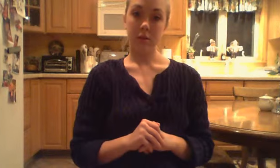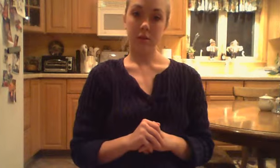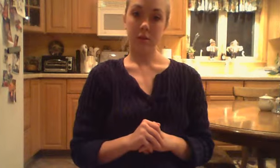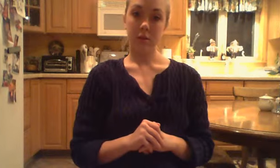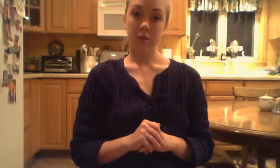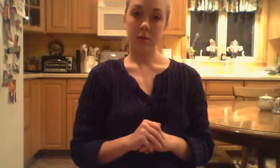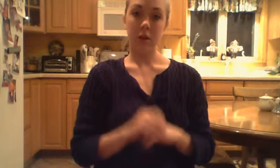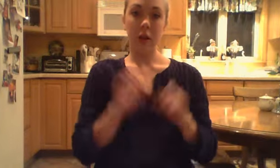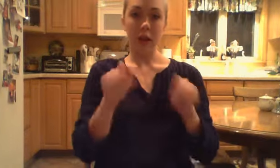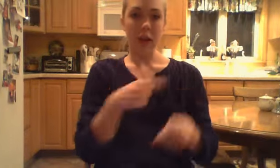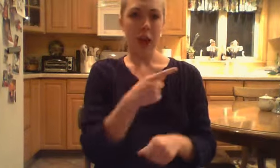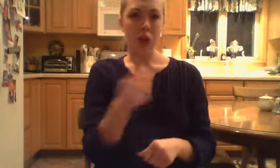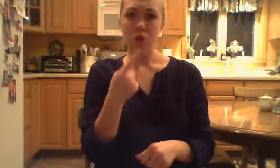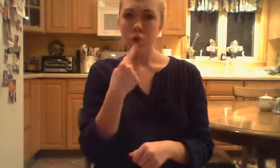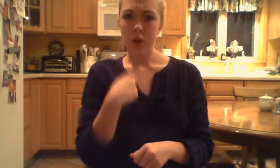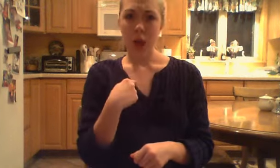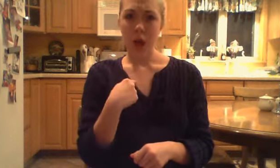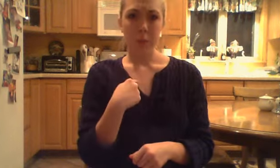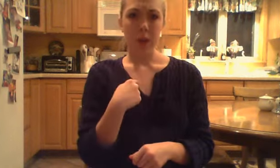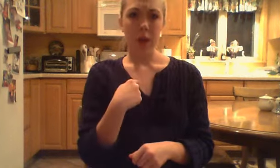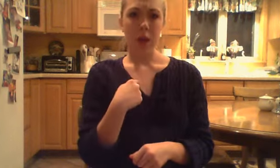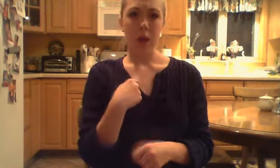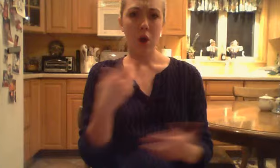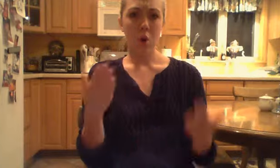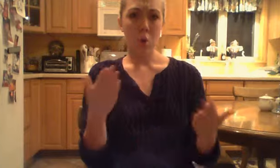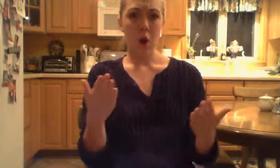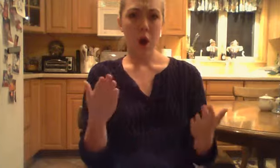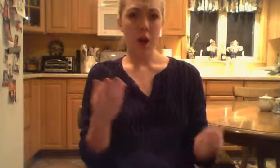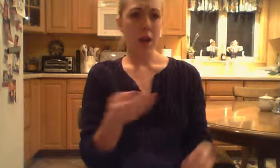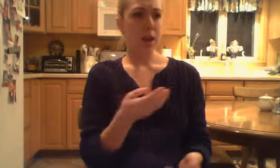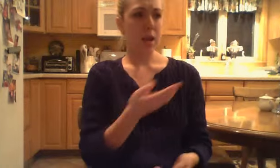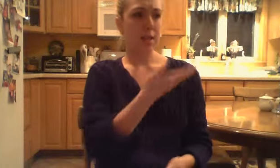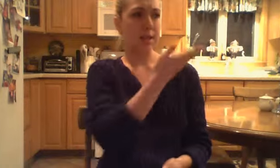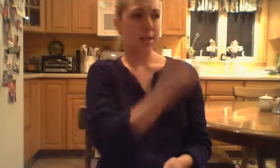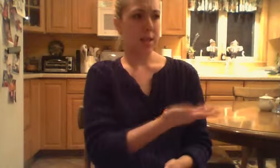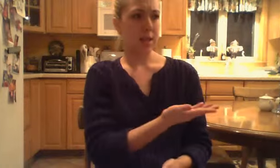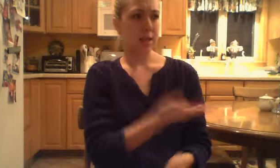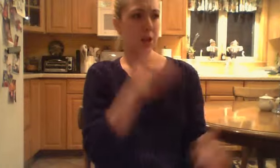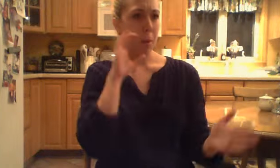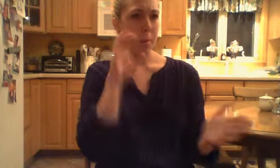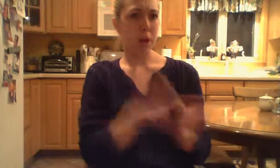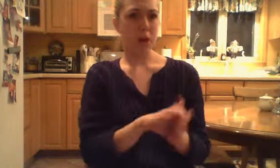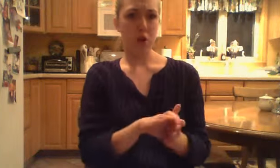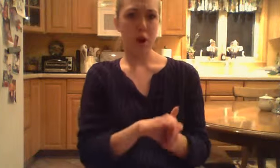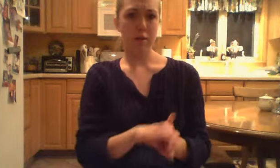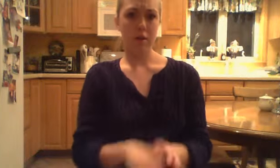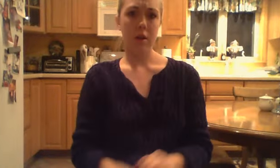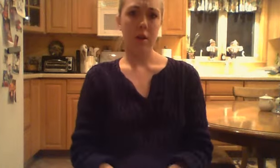Can you tell me, what is this a picture of? Rose.